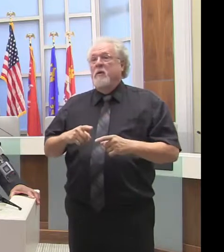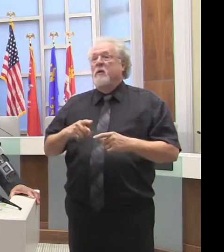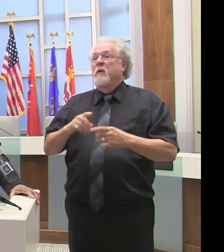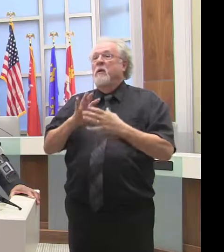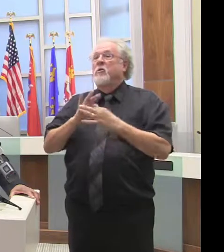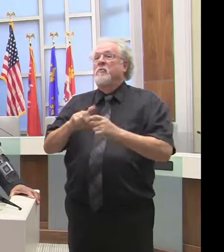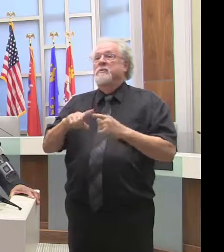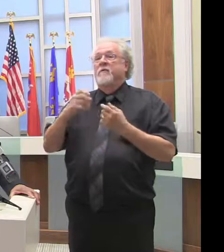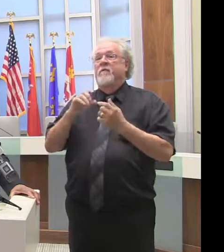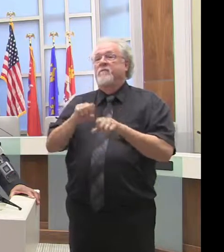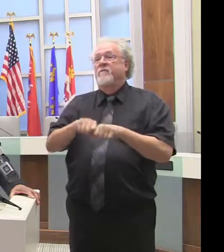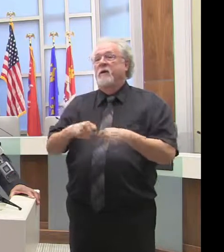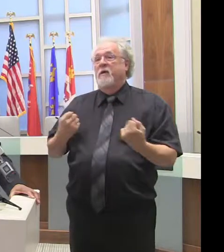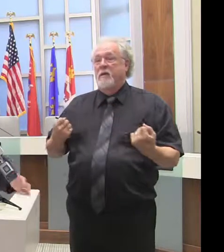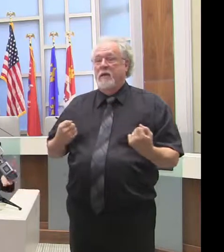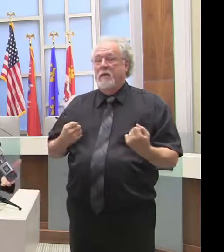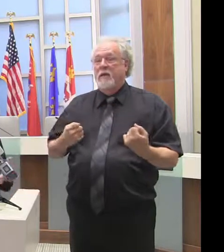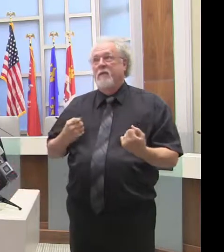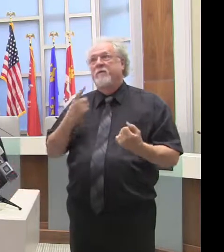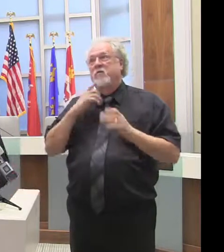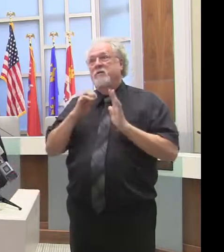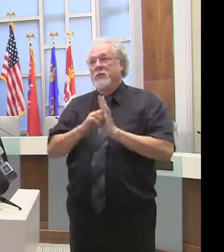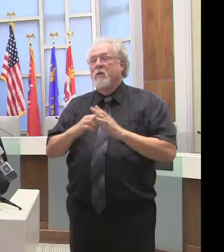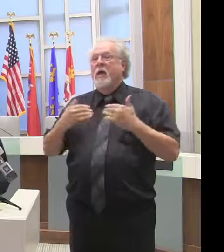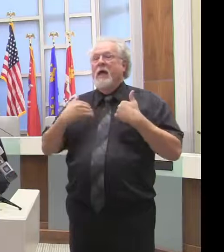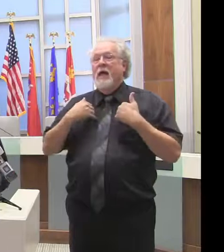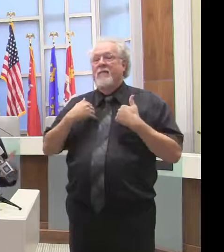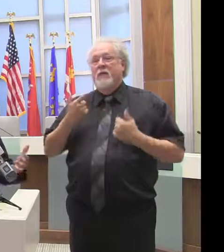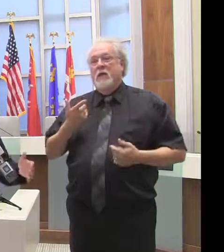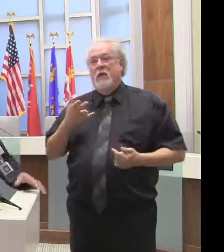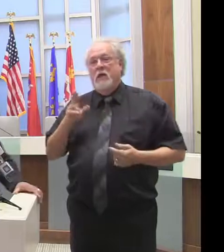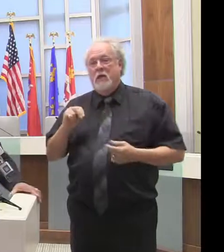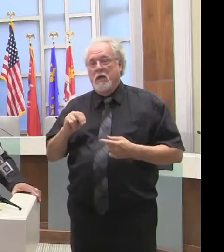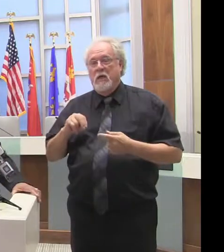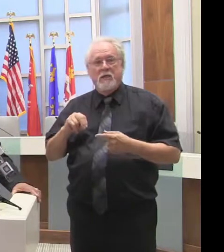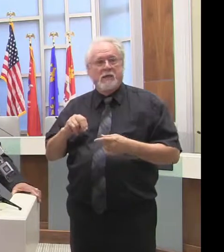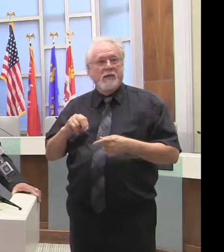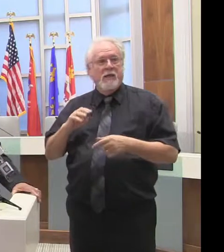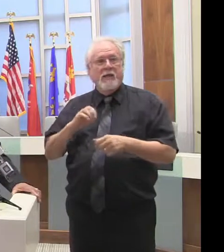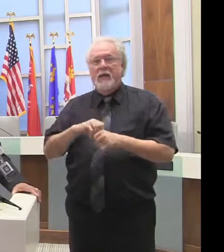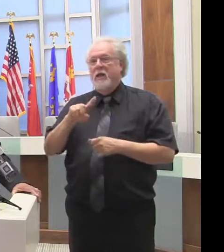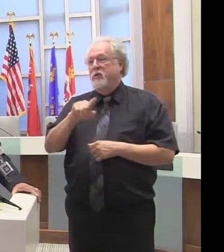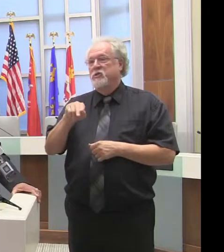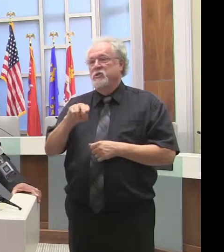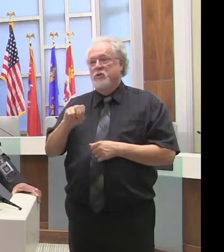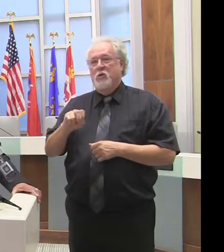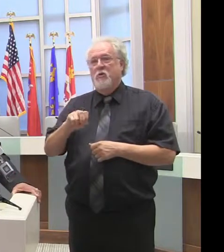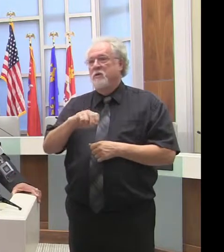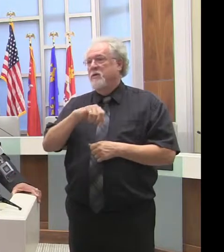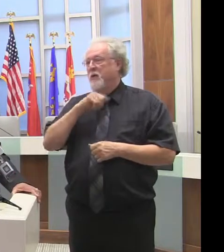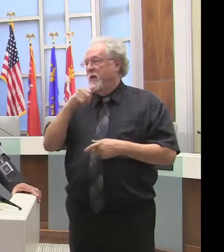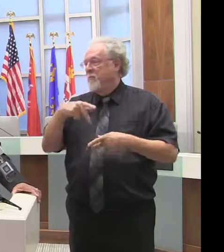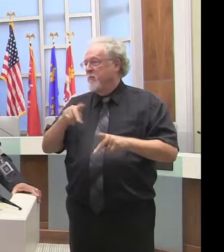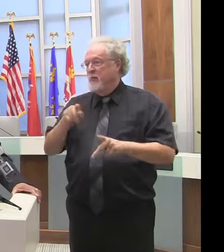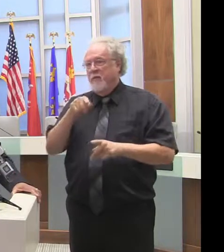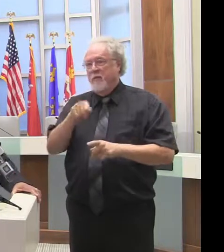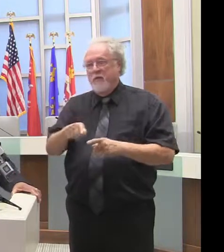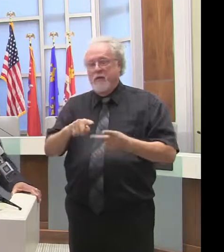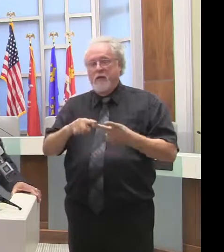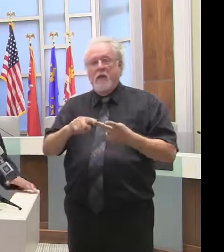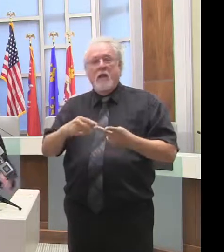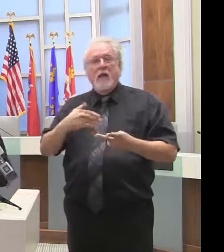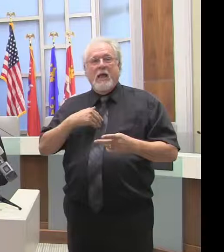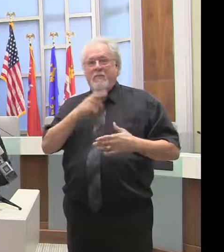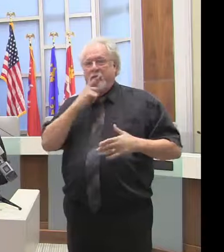of violating, for example, having a gun in a zone where you're not supposed to have a gun and having